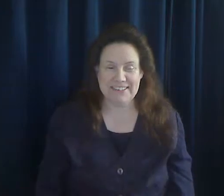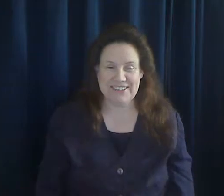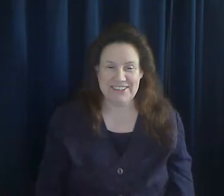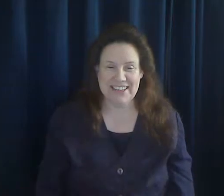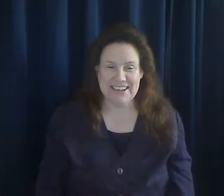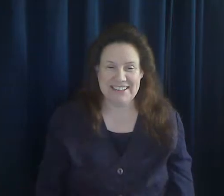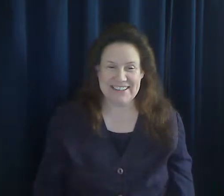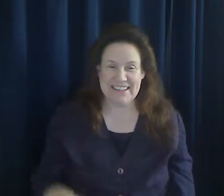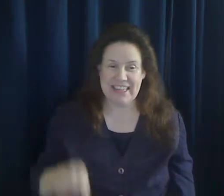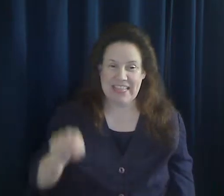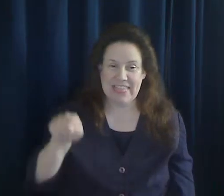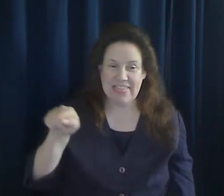Did you get it?